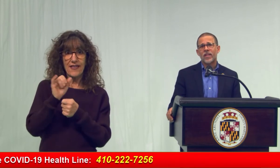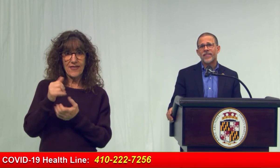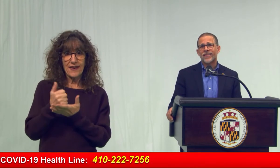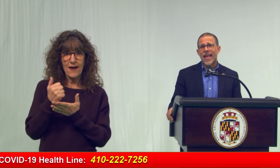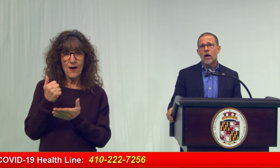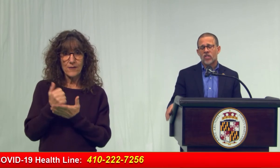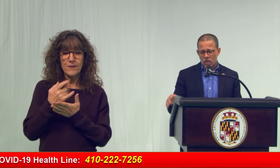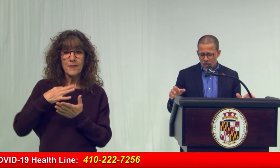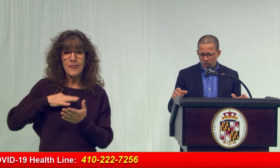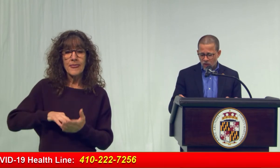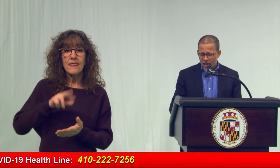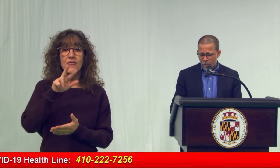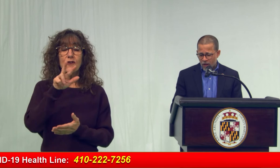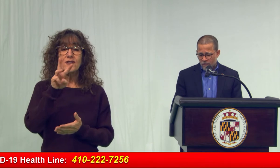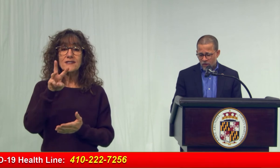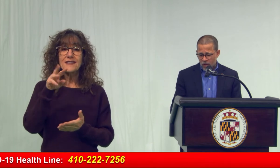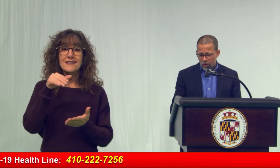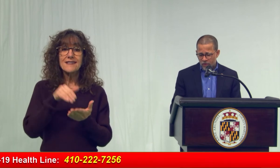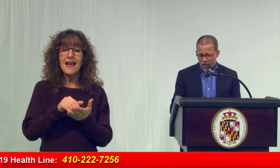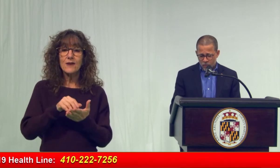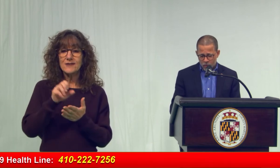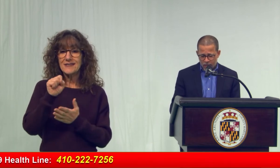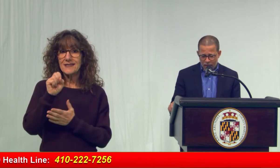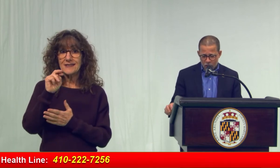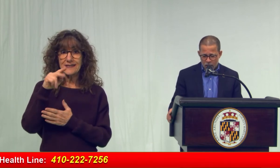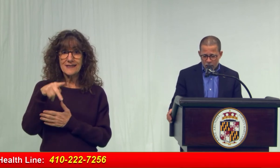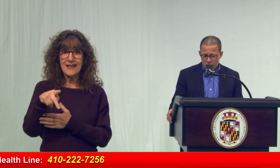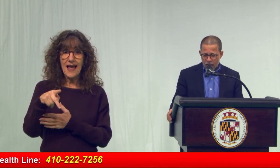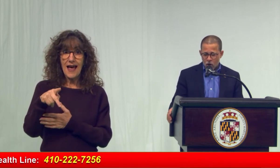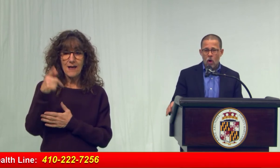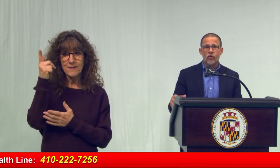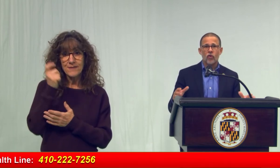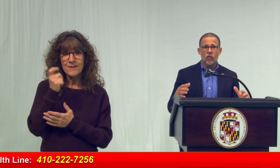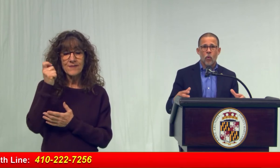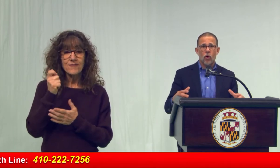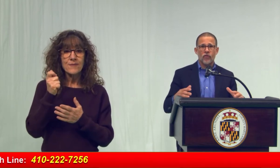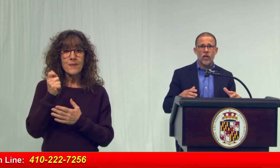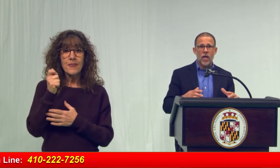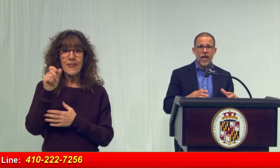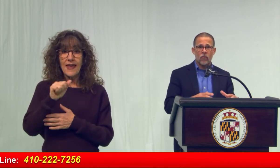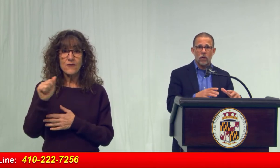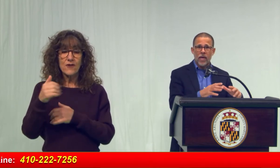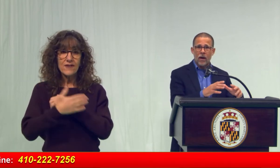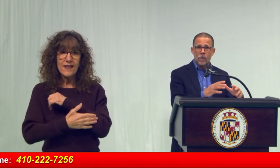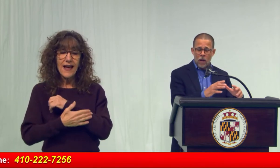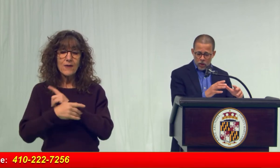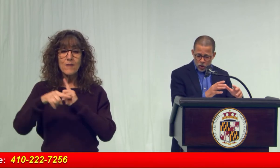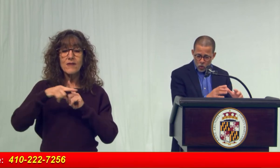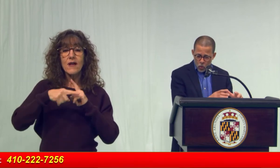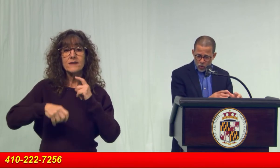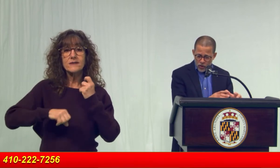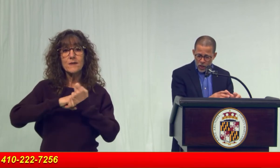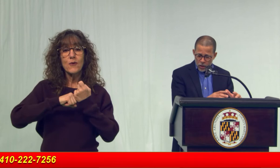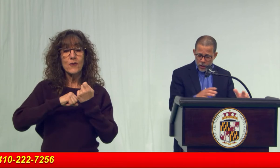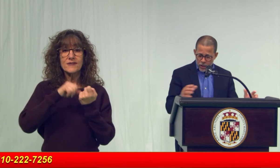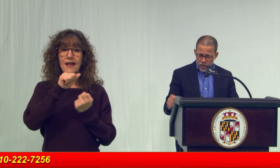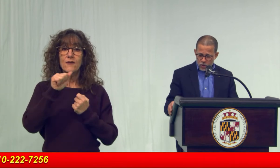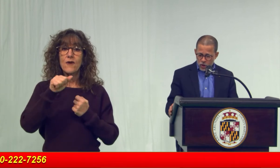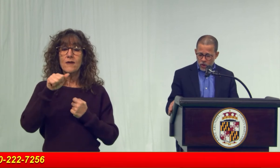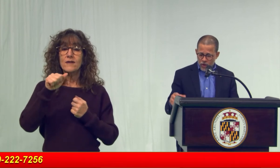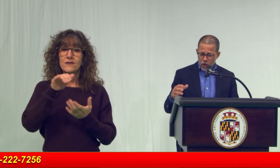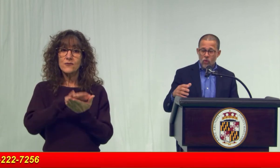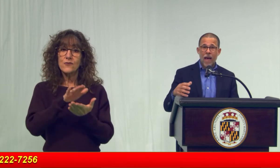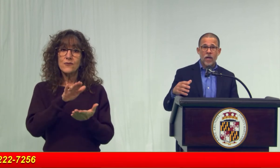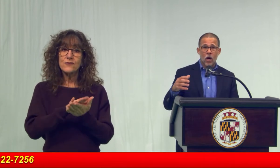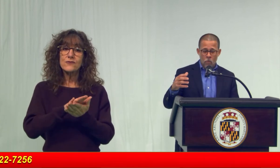nearly 36,000 SNAP beneficiaries in Anne Arundel County, and it also supports the Anne Arundel County Public Schools to